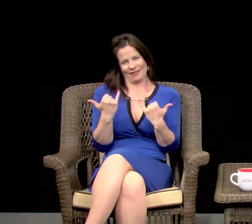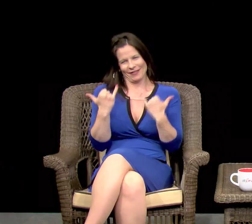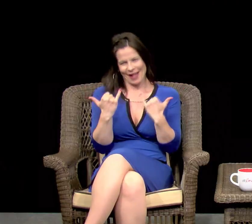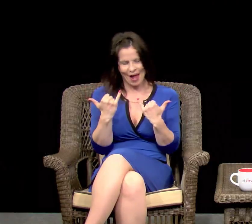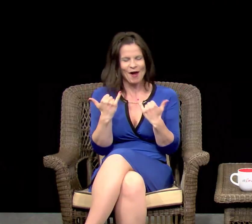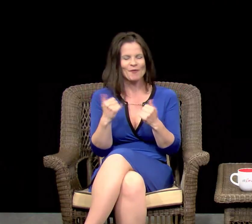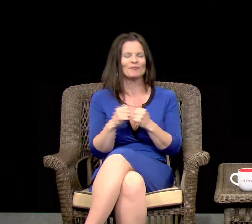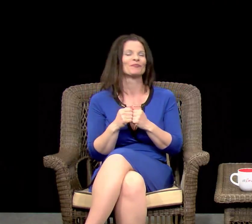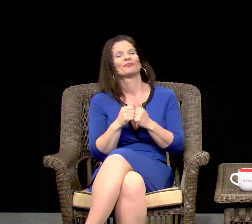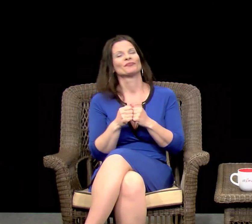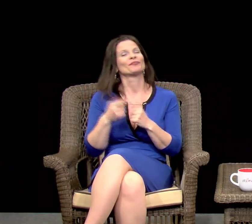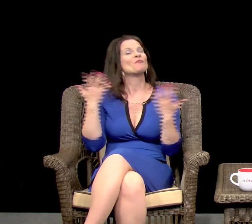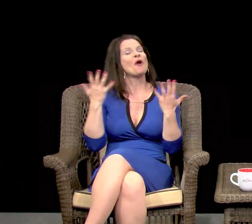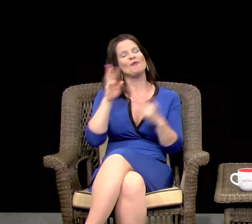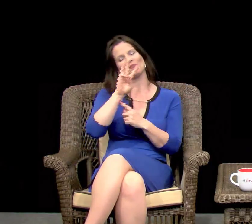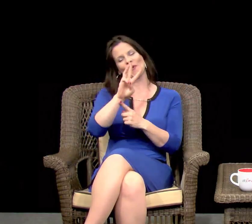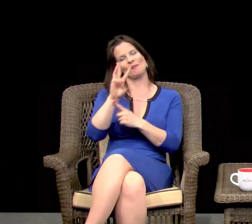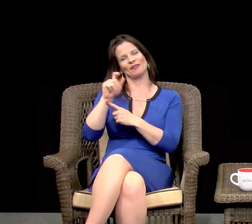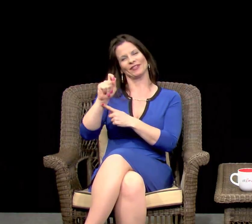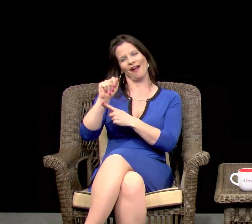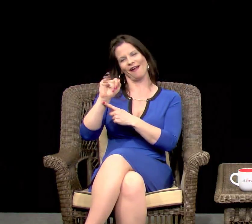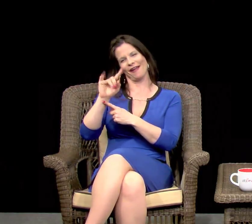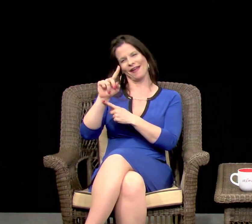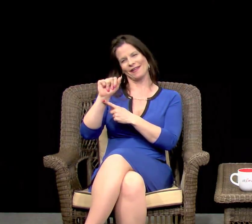a website now. It's